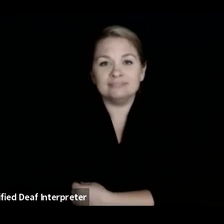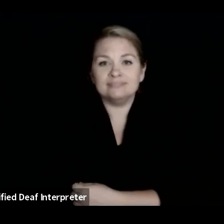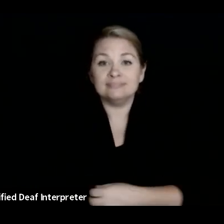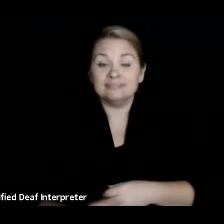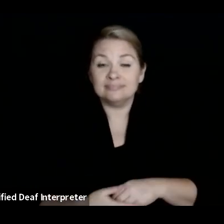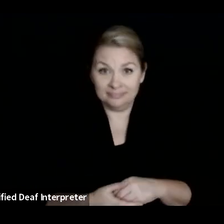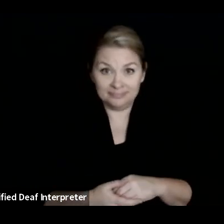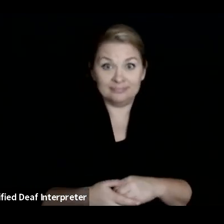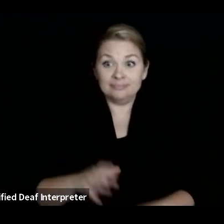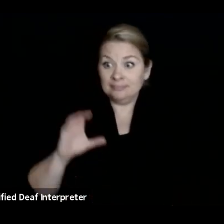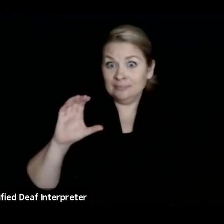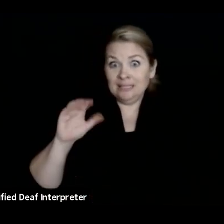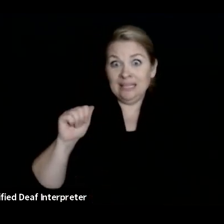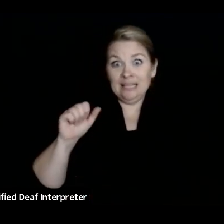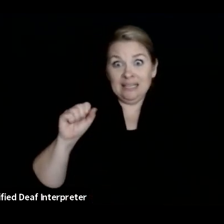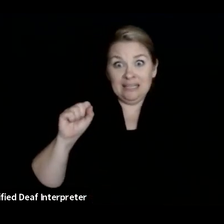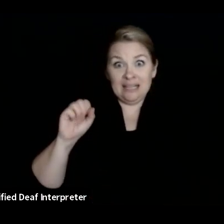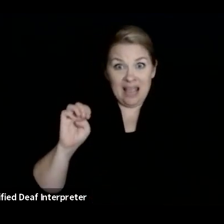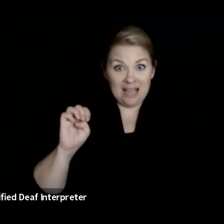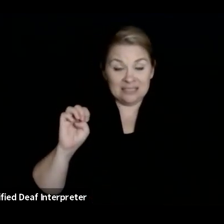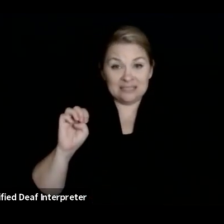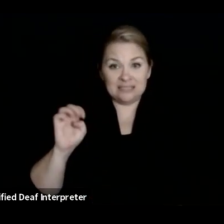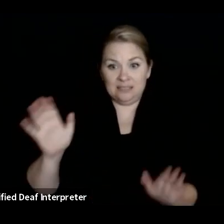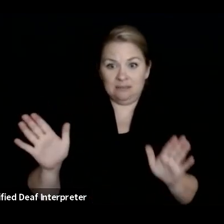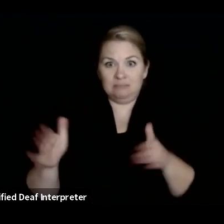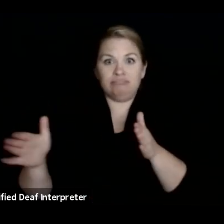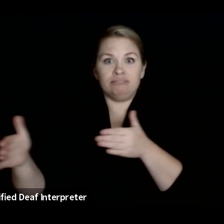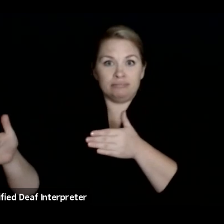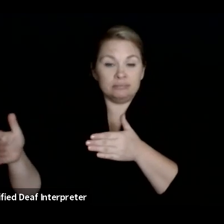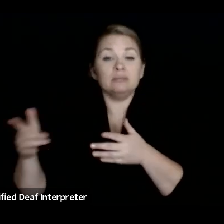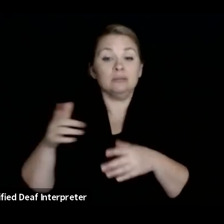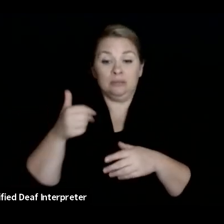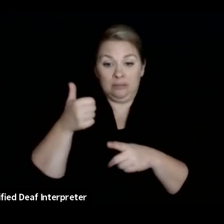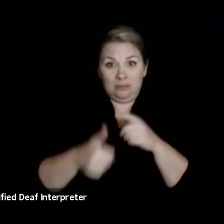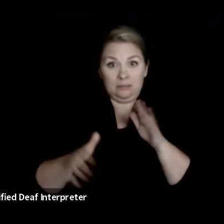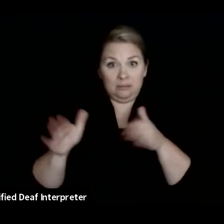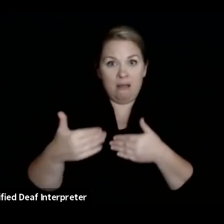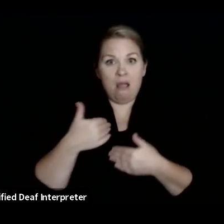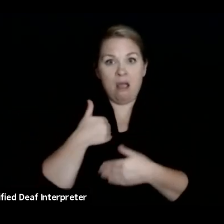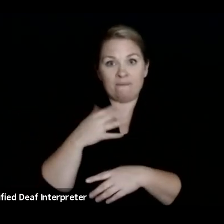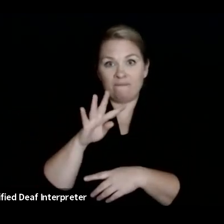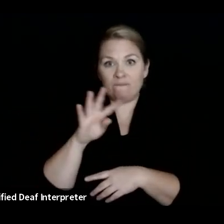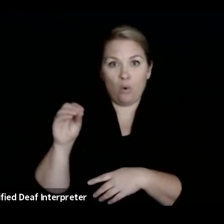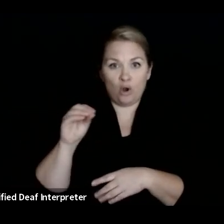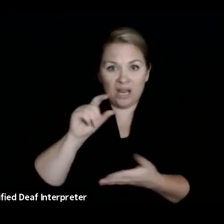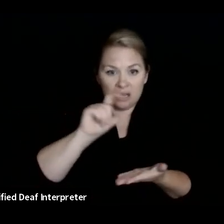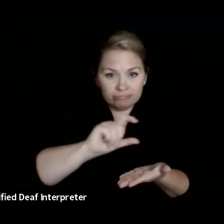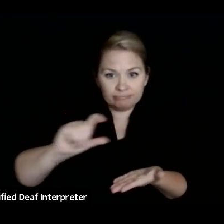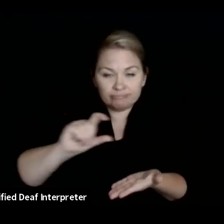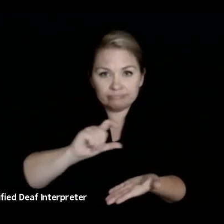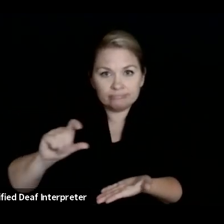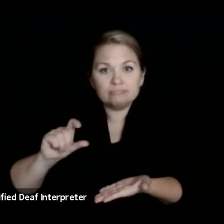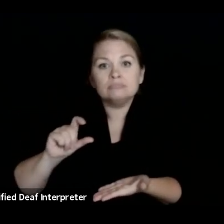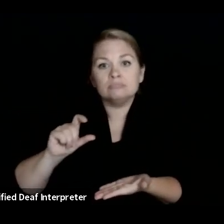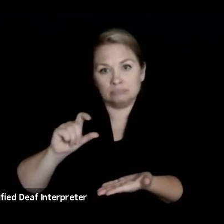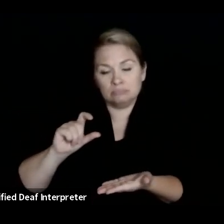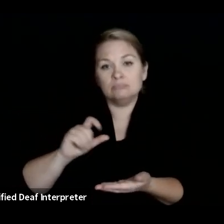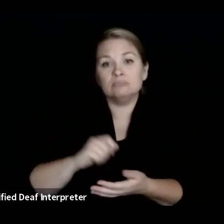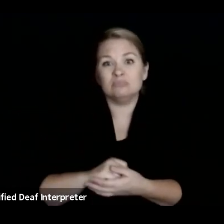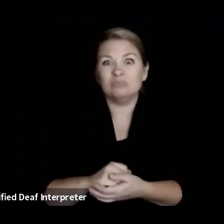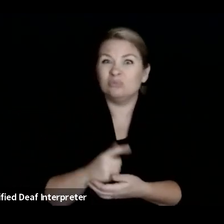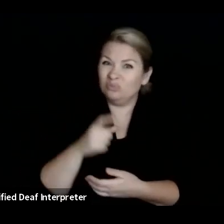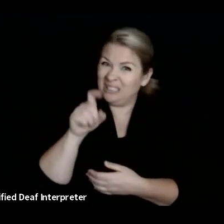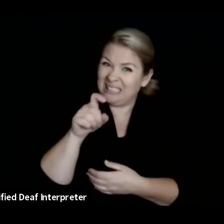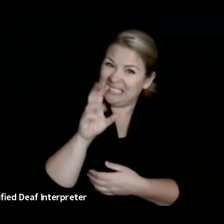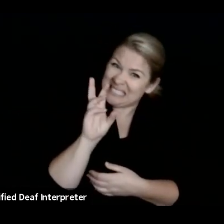each treatment course is for 6 or 7 vials. So the supply that we've received since July 10th would be sufficient